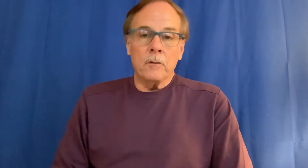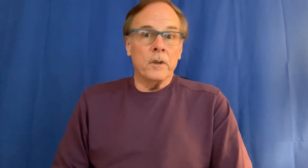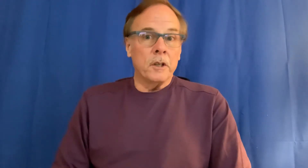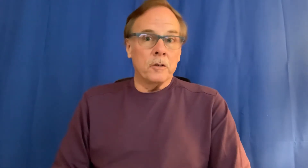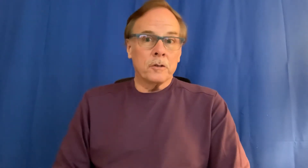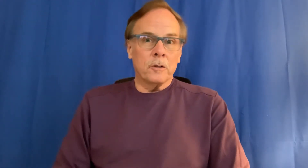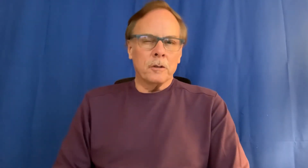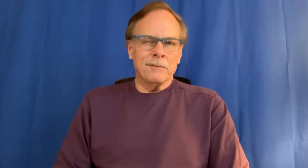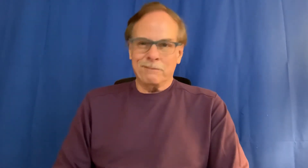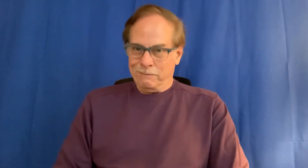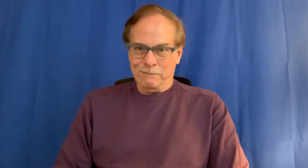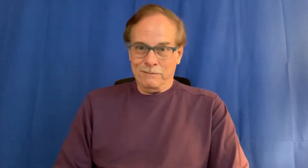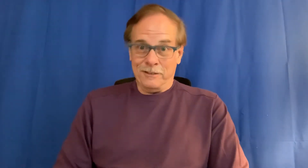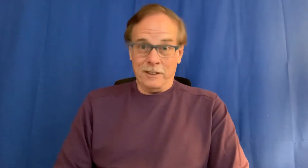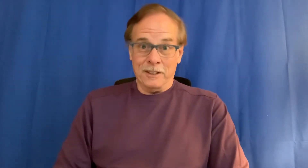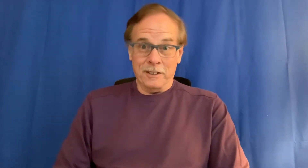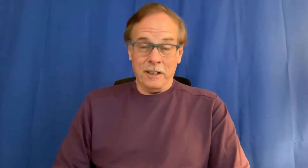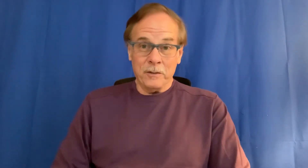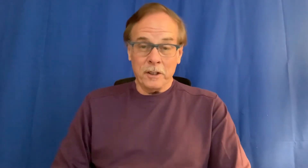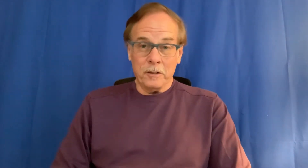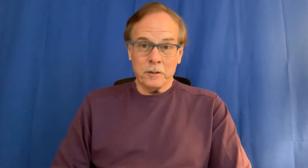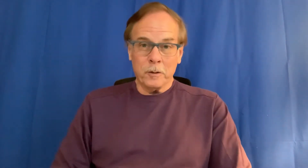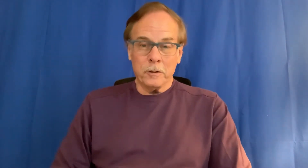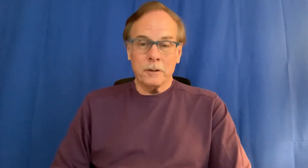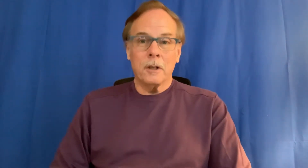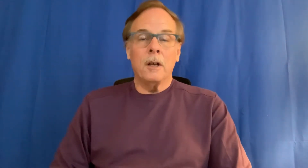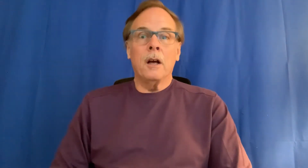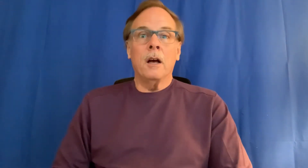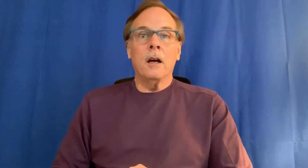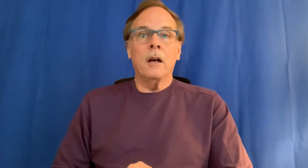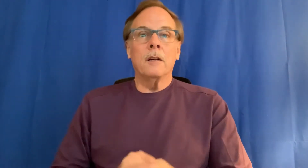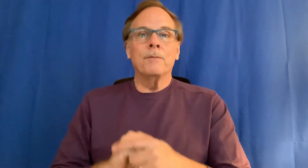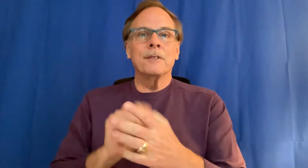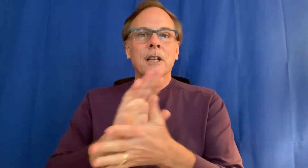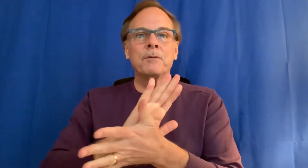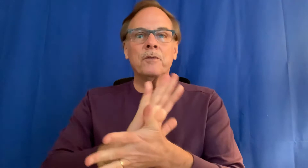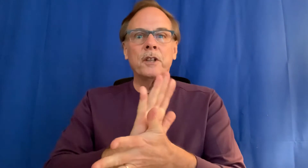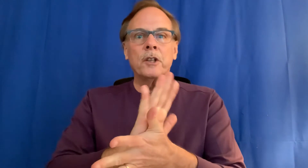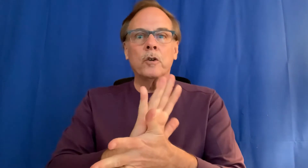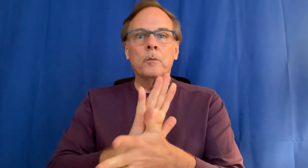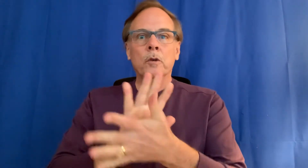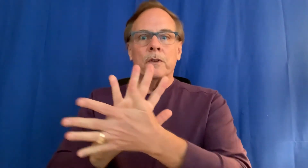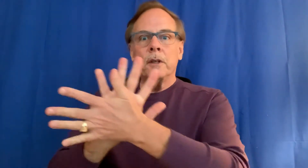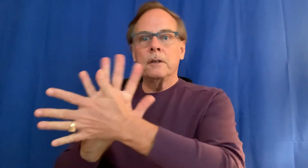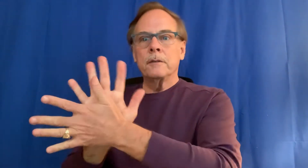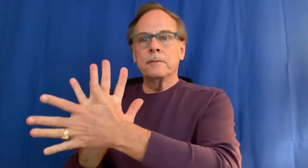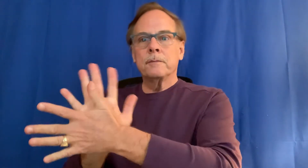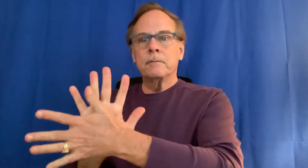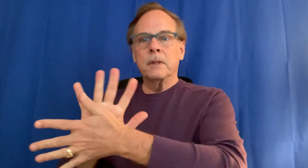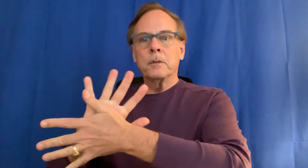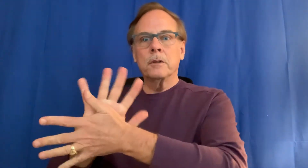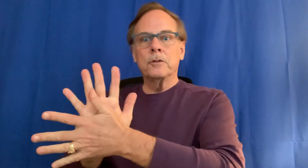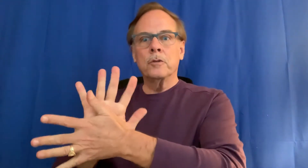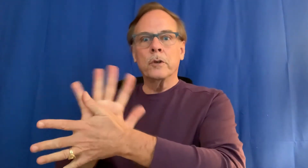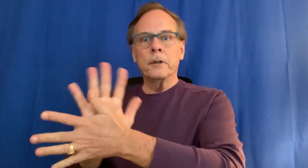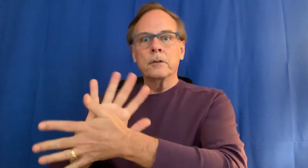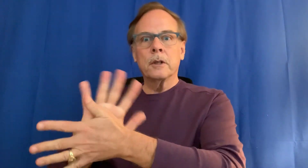Video store, do they still have video stores? Sign for video or movie. Remember the two reels like